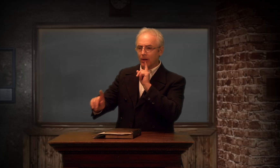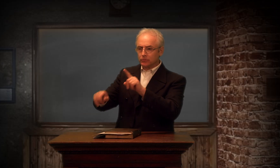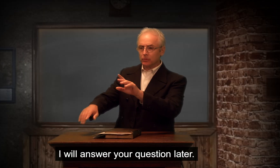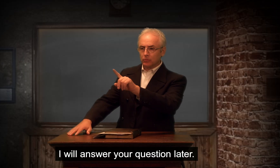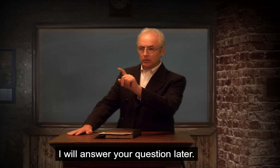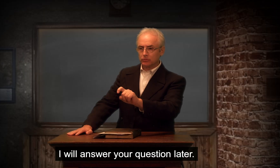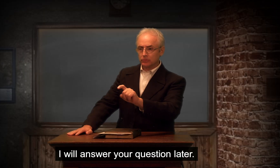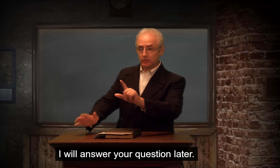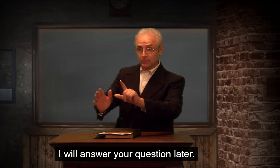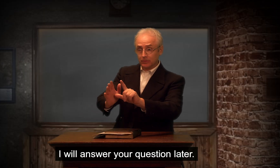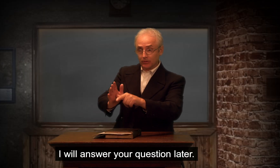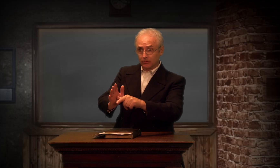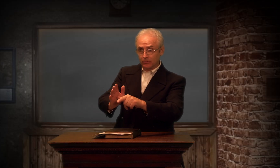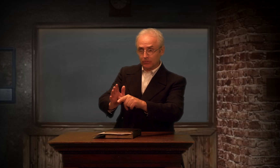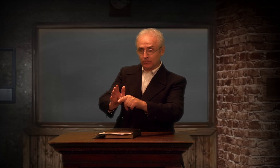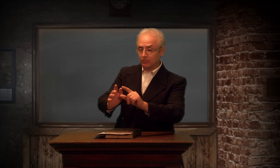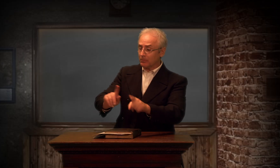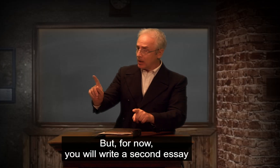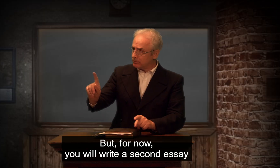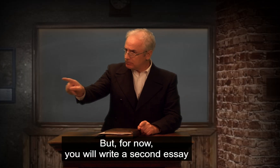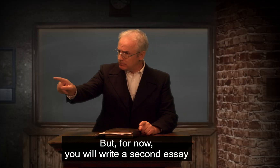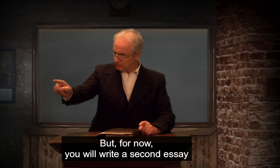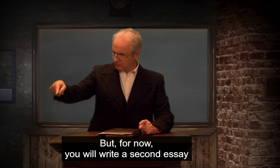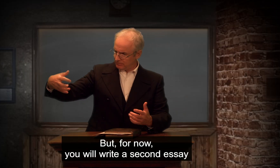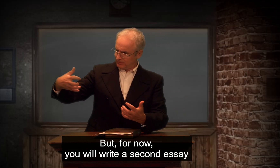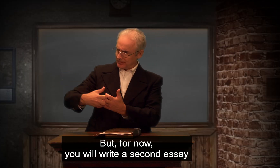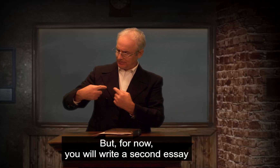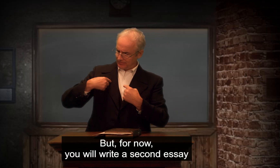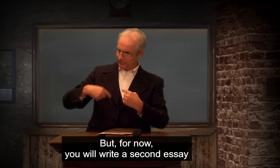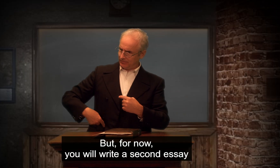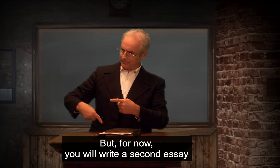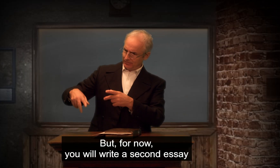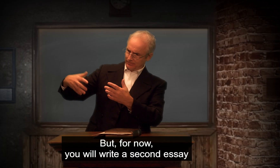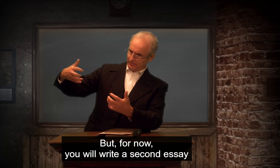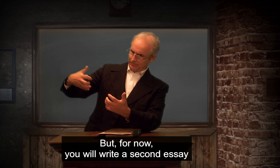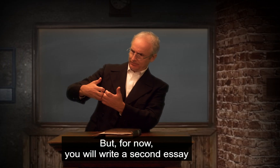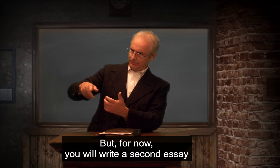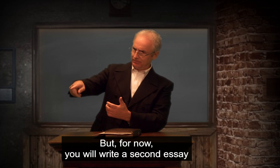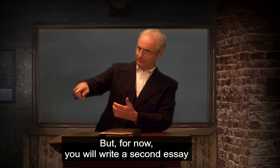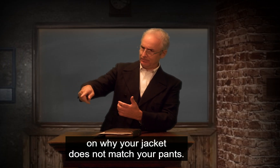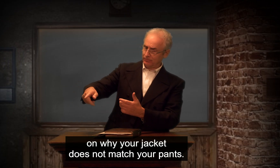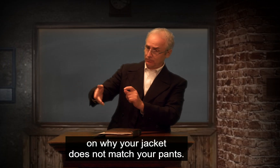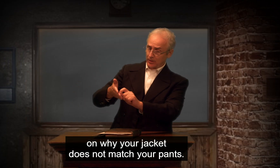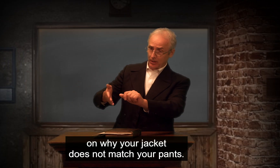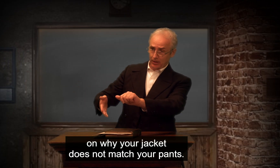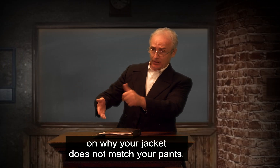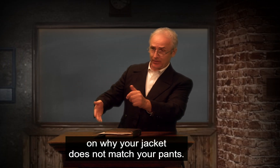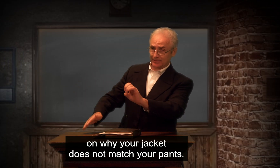I will answer your question later. But, for now, you will write a second essay on why your jacket does not match